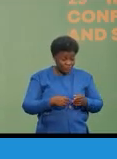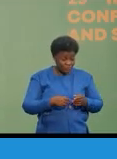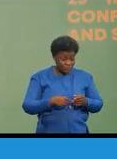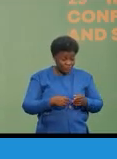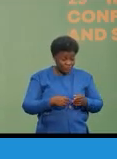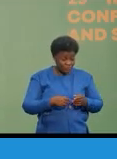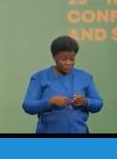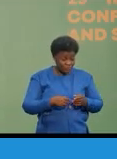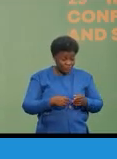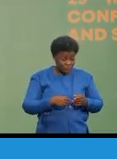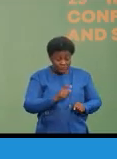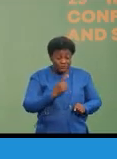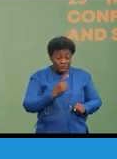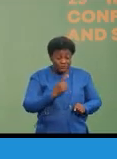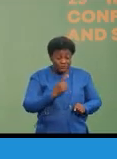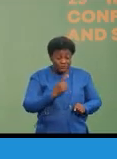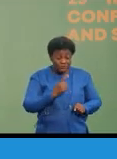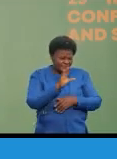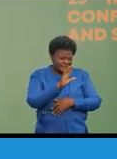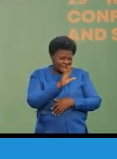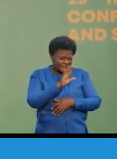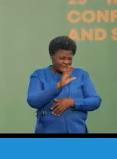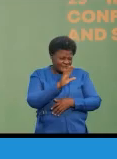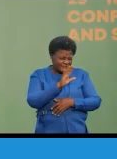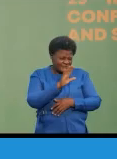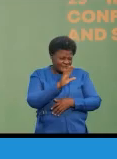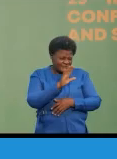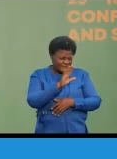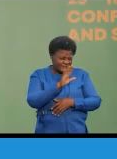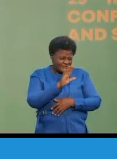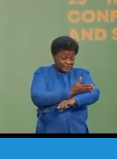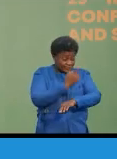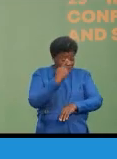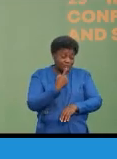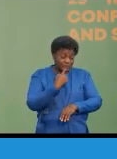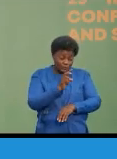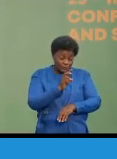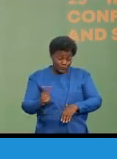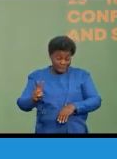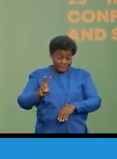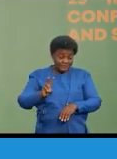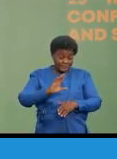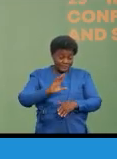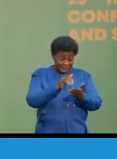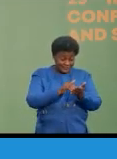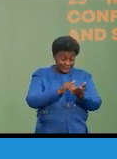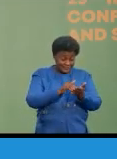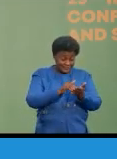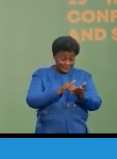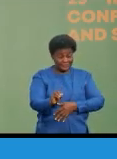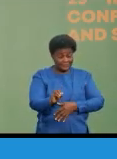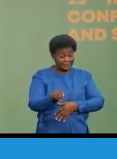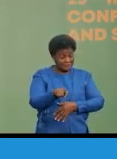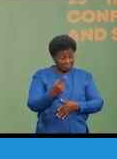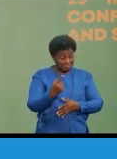see only a 56% progress for West and Central Africa. And this critical gap